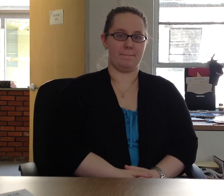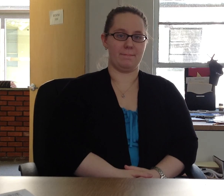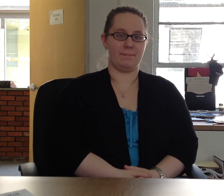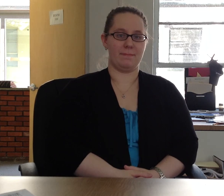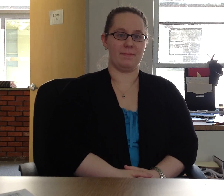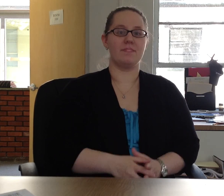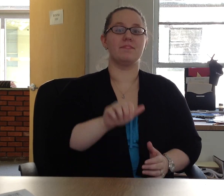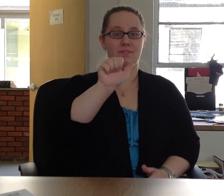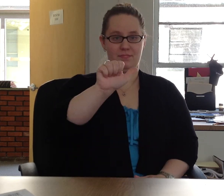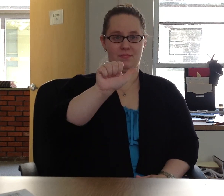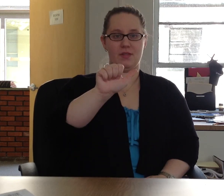A.